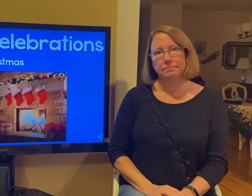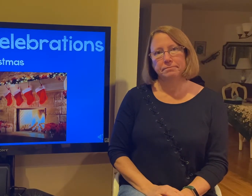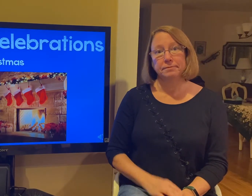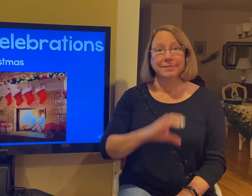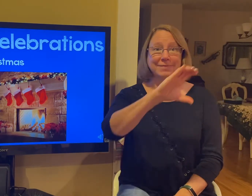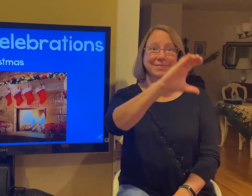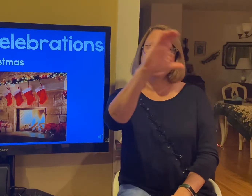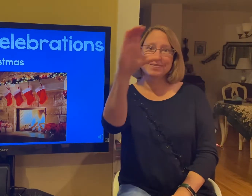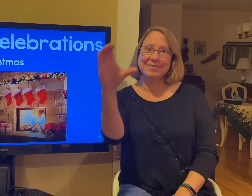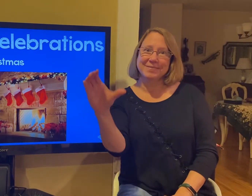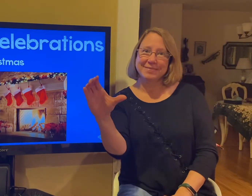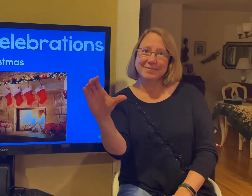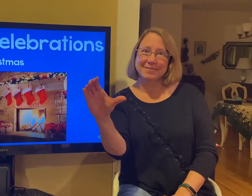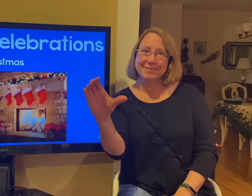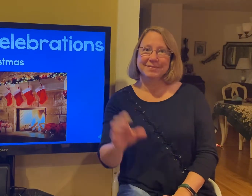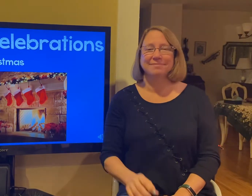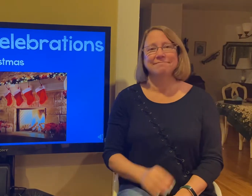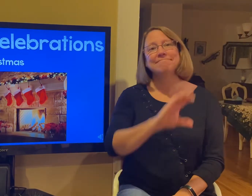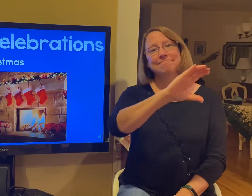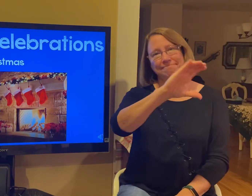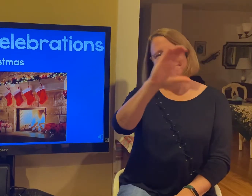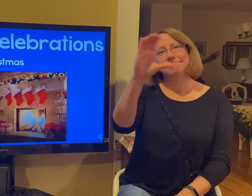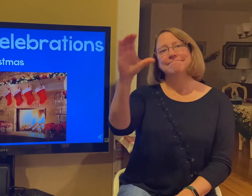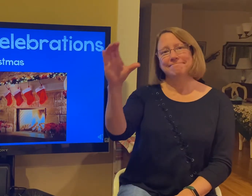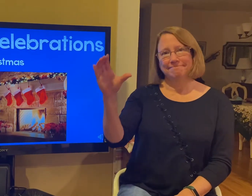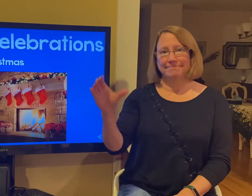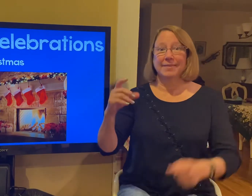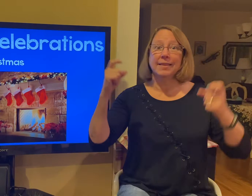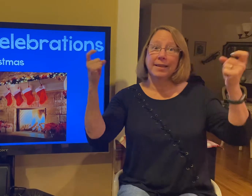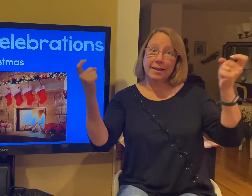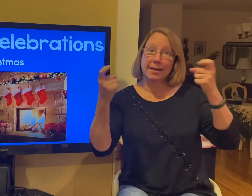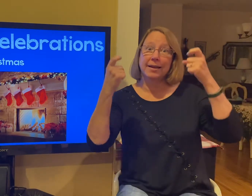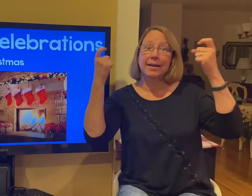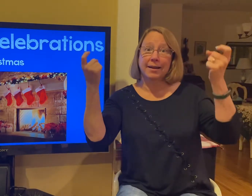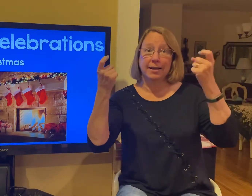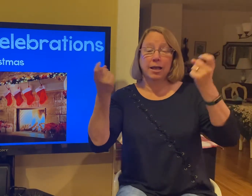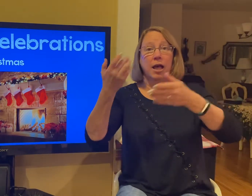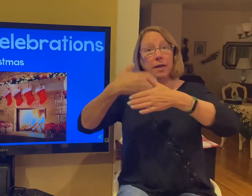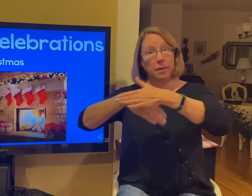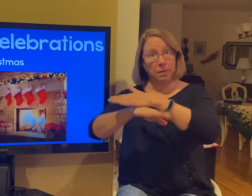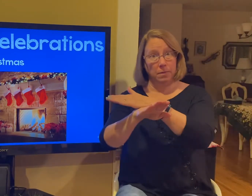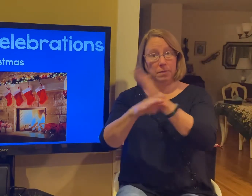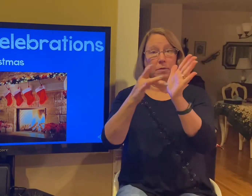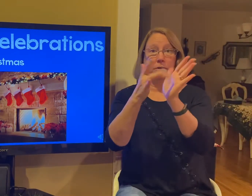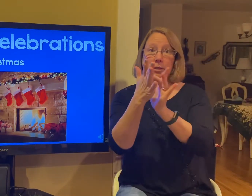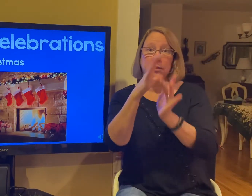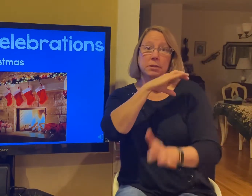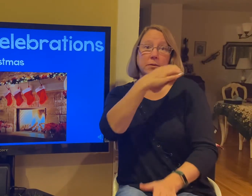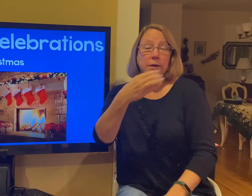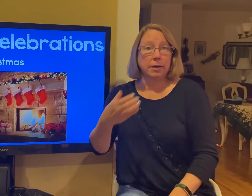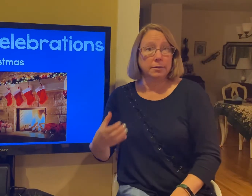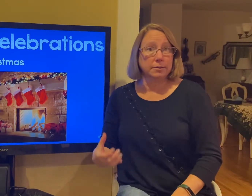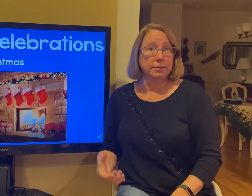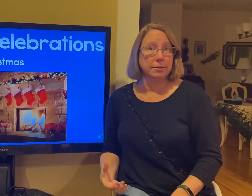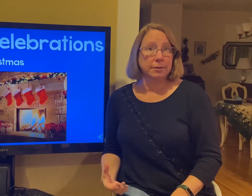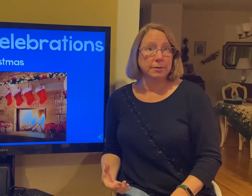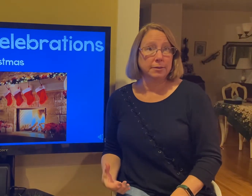Christmas. Christmas is the celebration of the birth of Jesus Christ. Christmas in